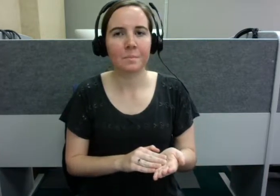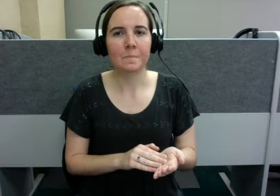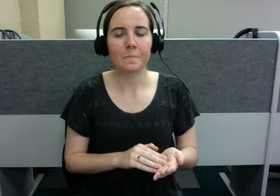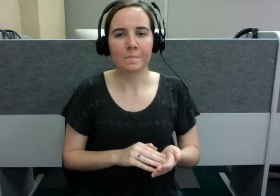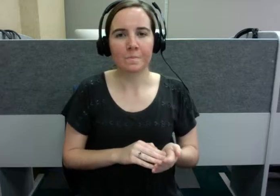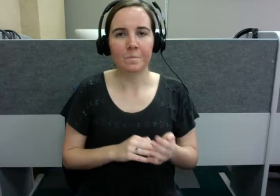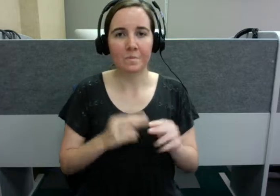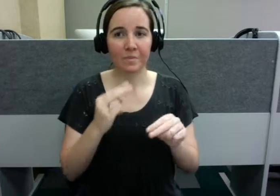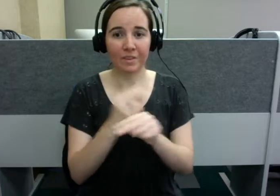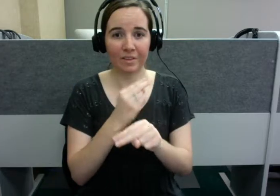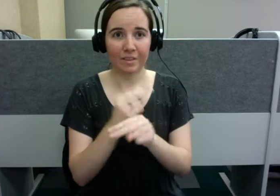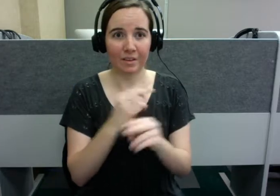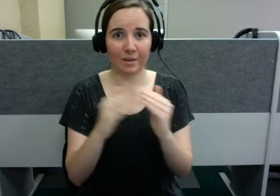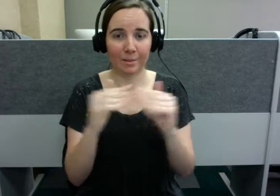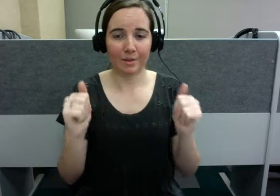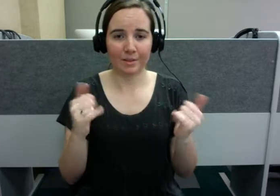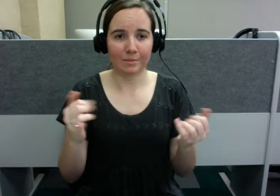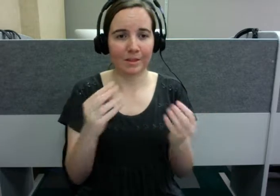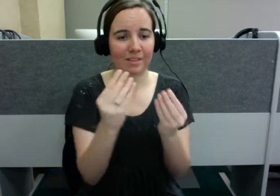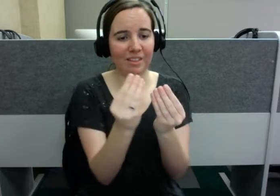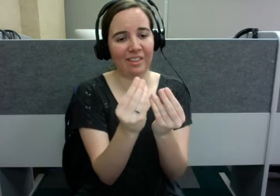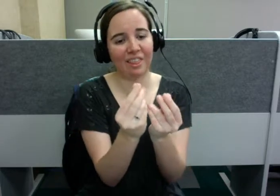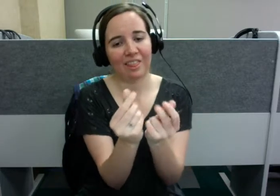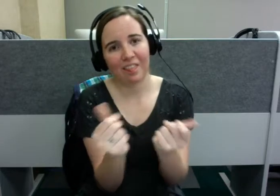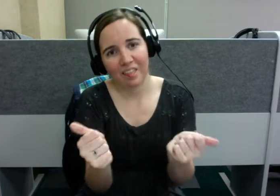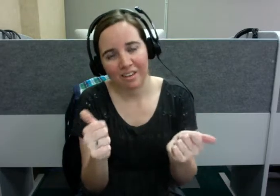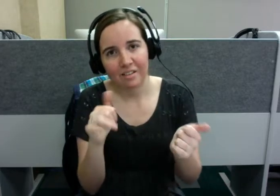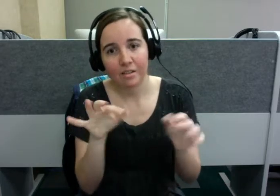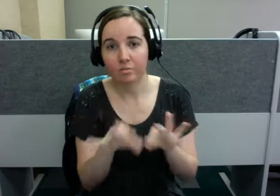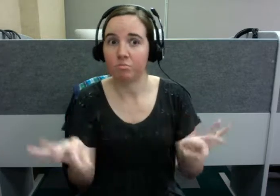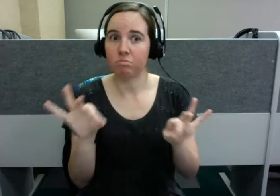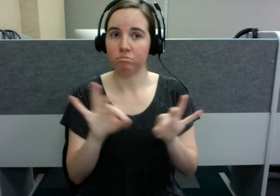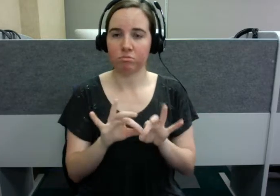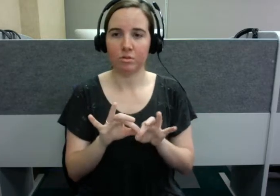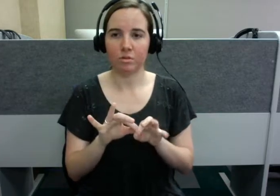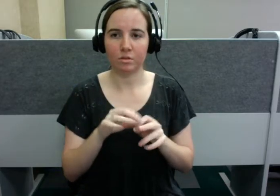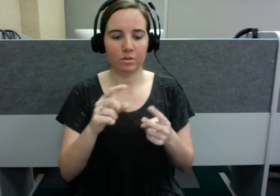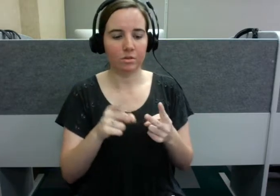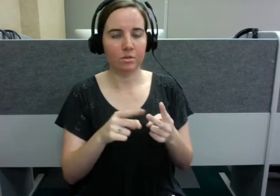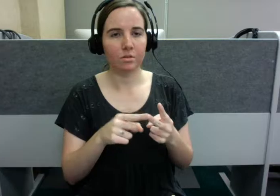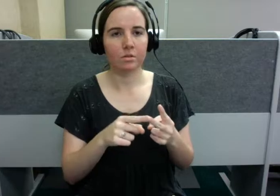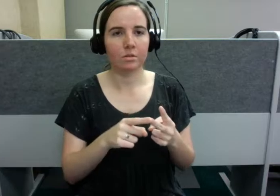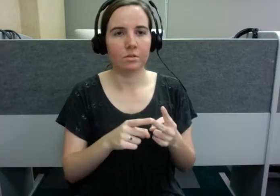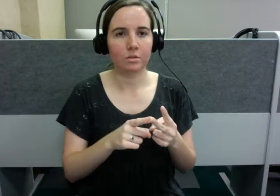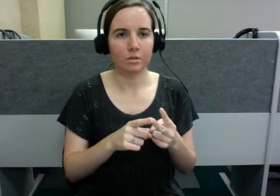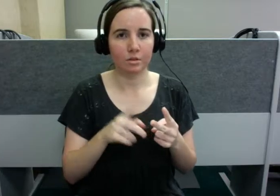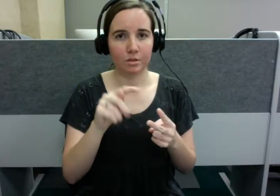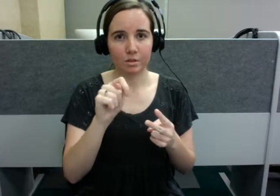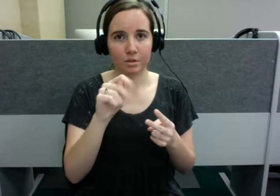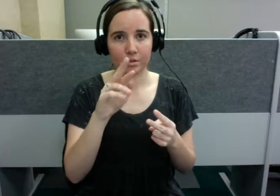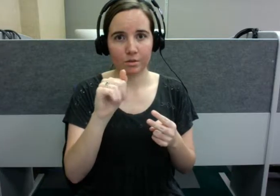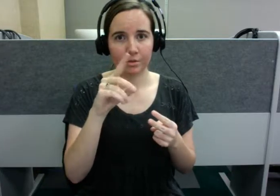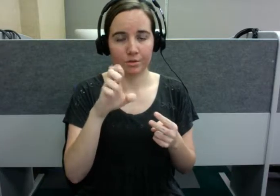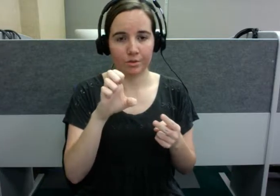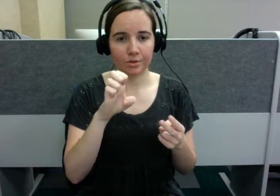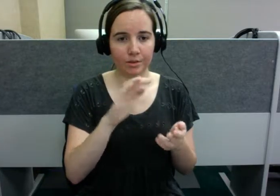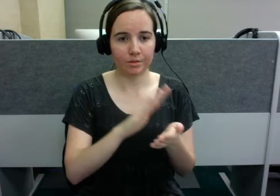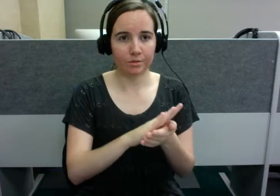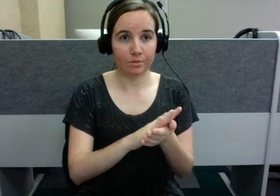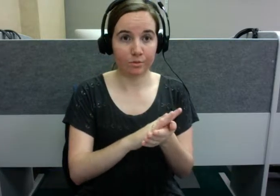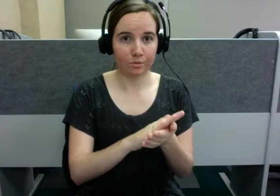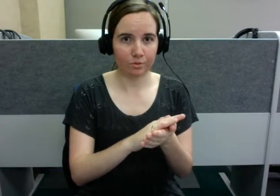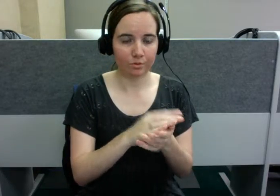exists has casualties like any other war. The infrastructure is the first one. Declining trade school enrollments are the second one. Every single year,